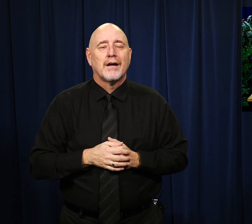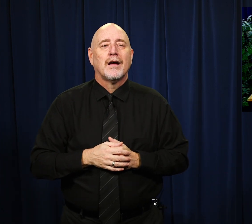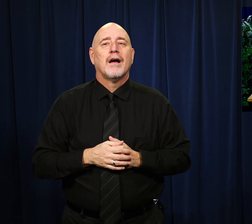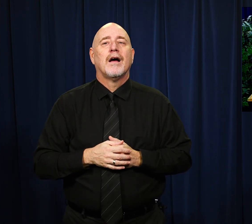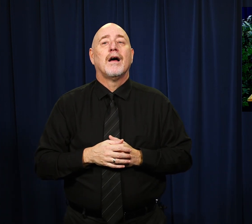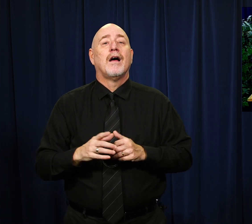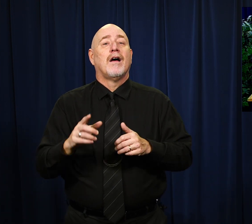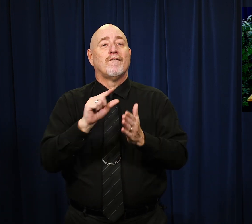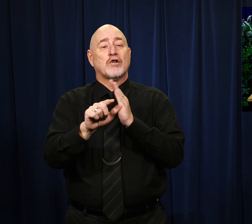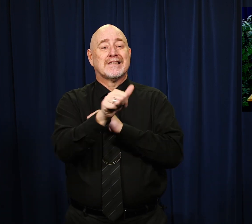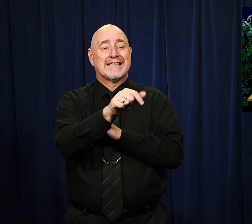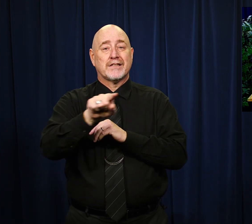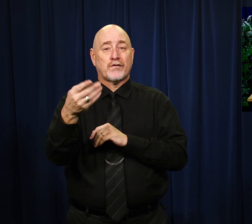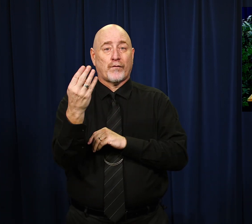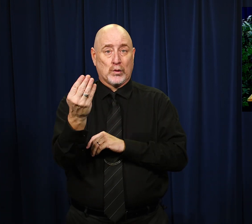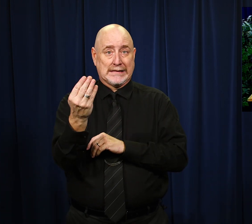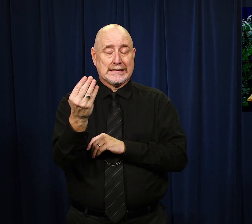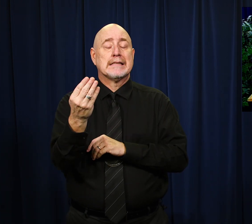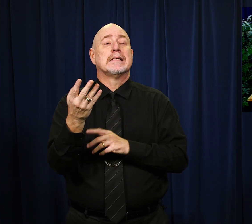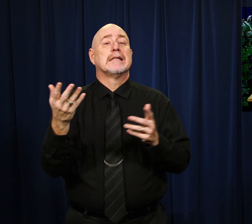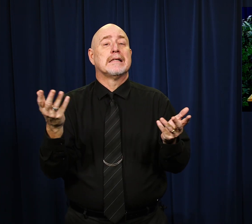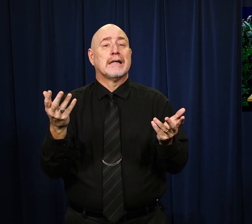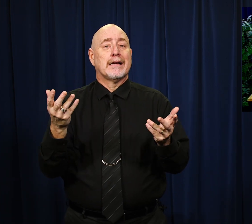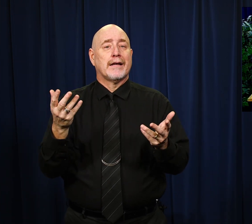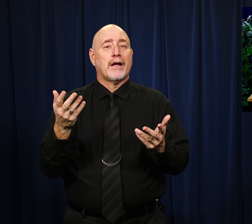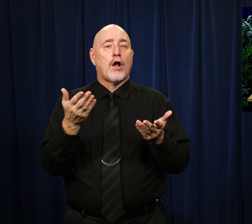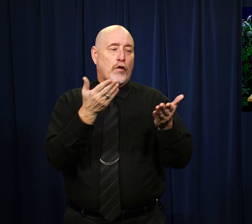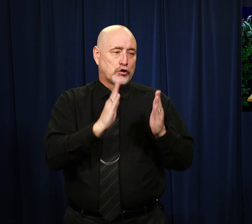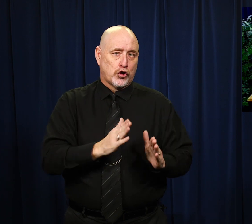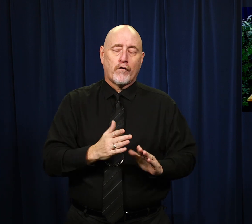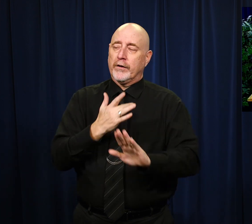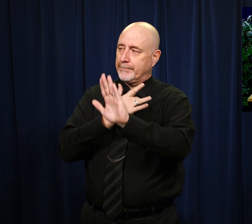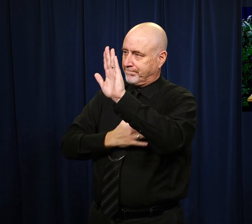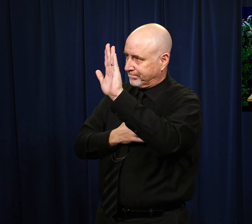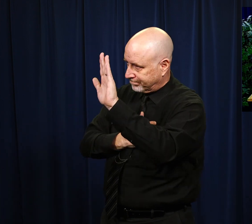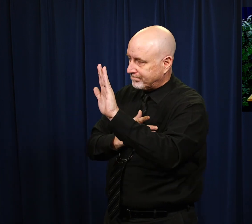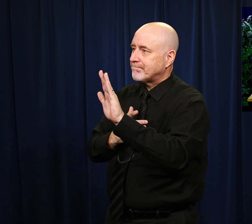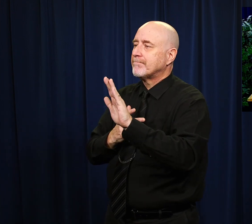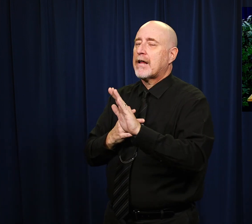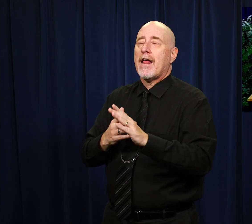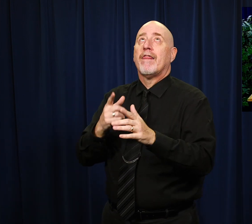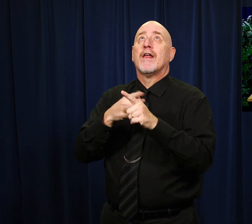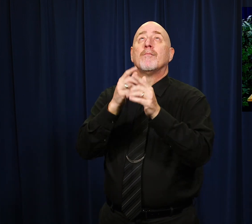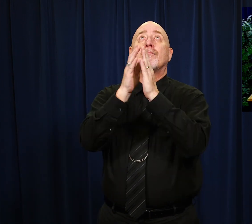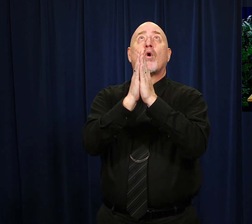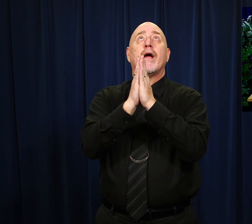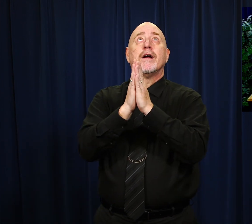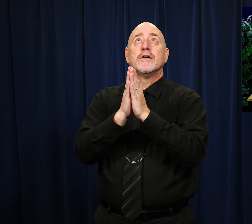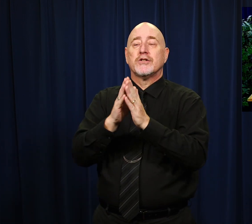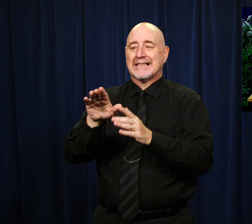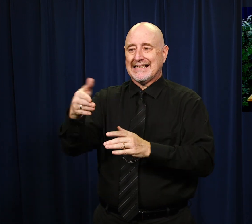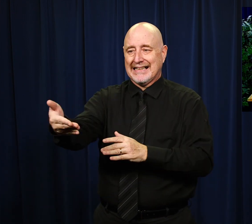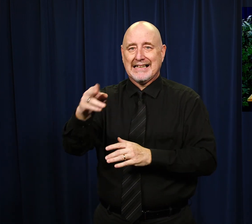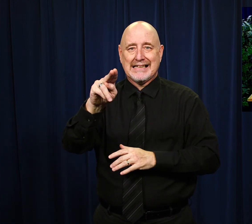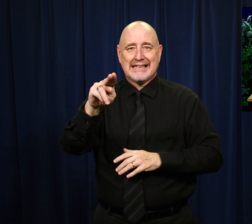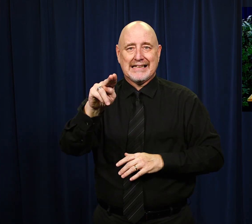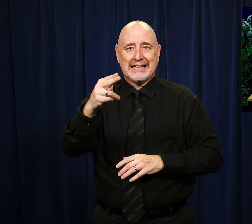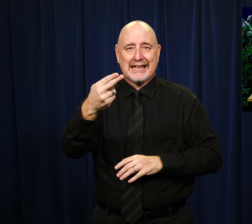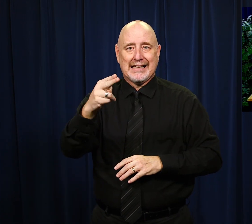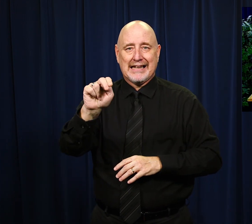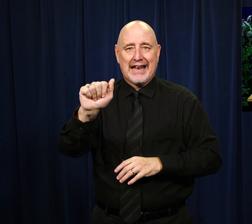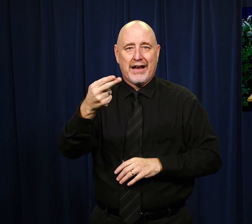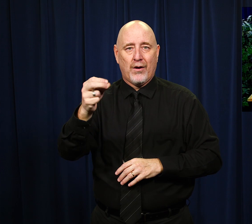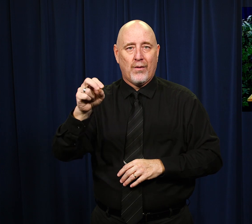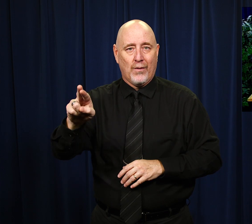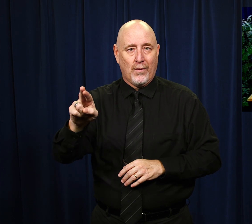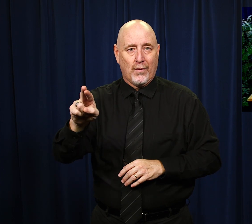in verses 10 through 14 we see the servant swears, and then his prayer at Nahor. His